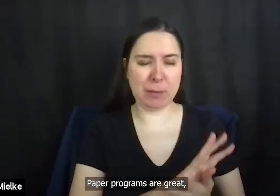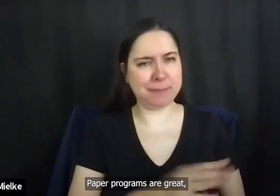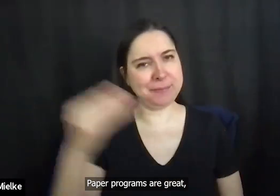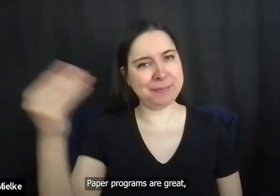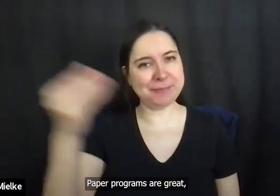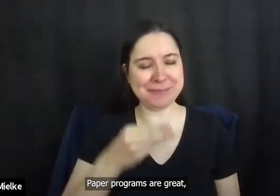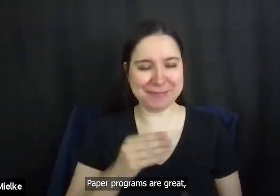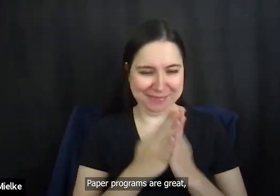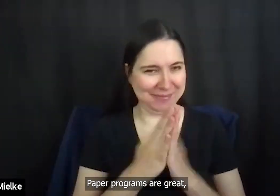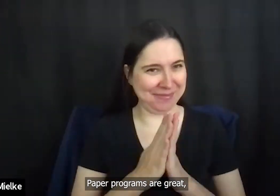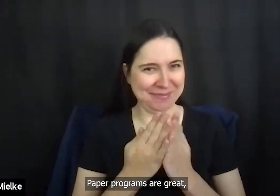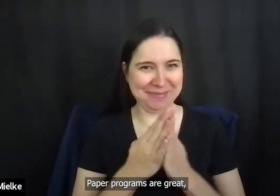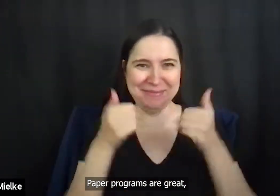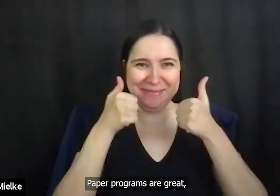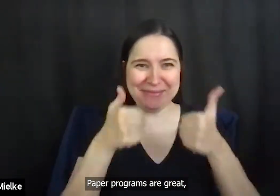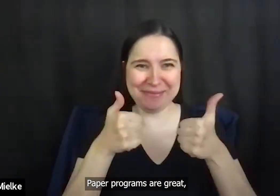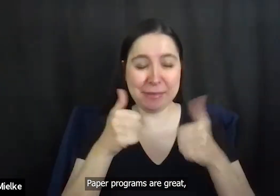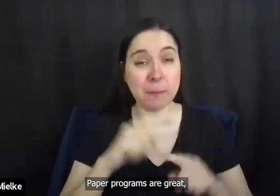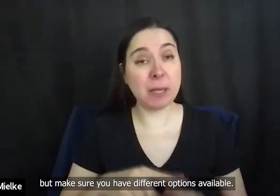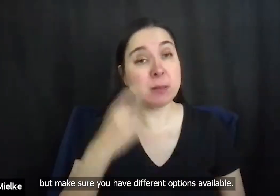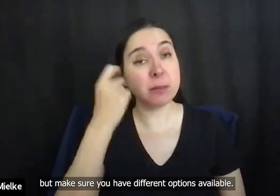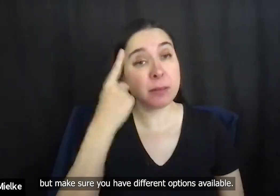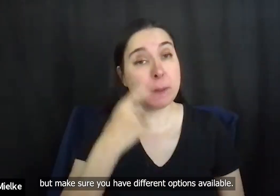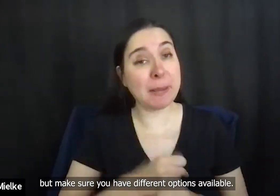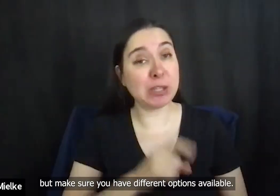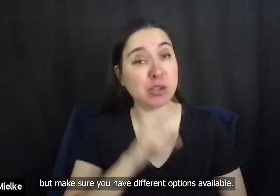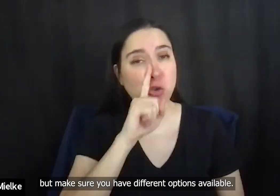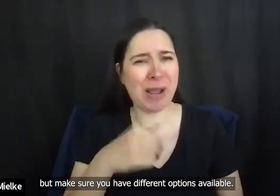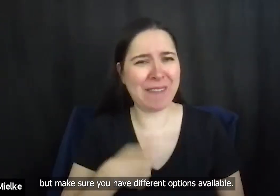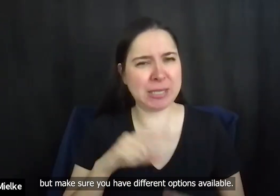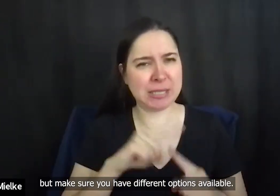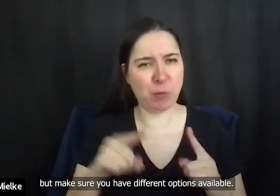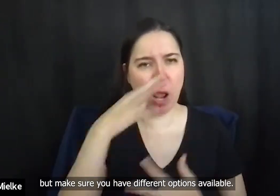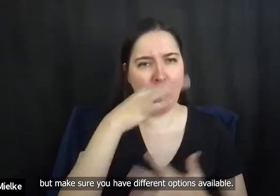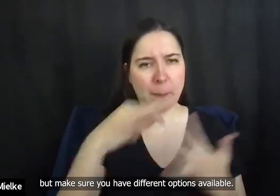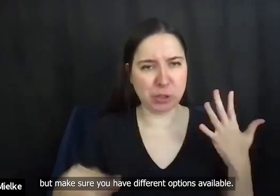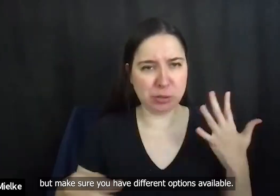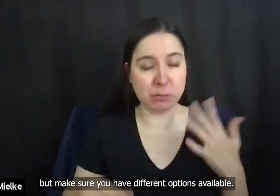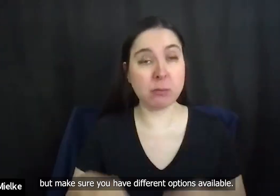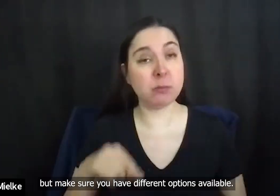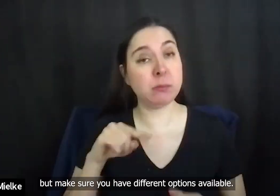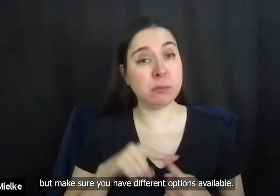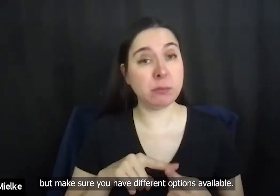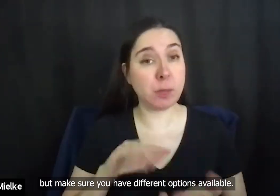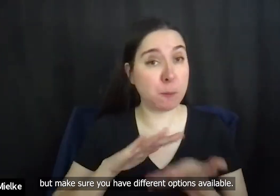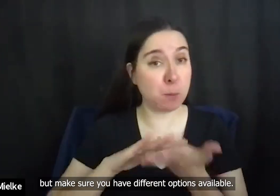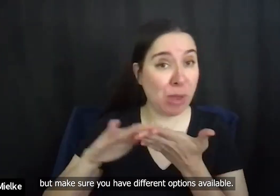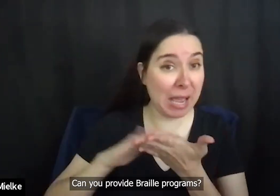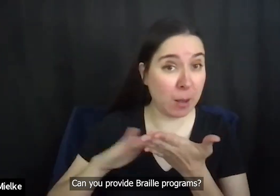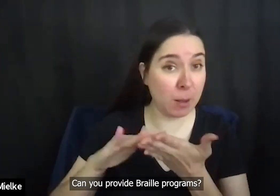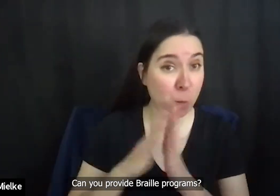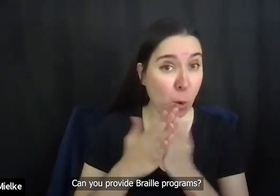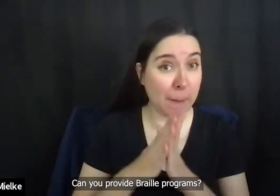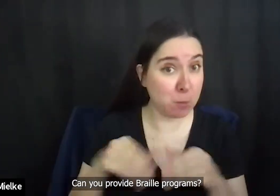Paper programs are great, but make sure you have different options available. Can you provide